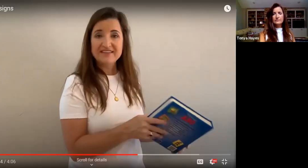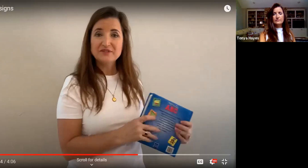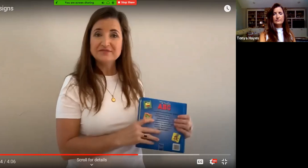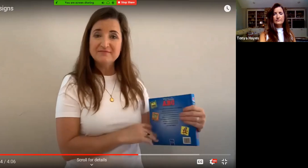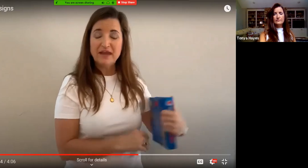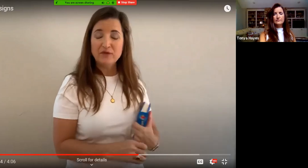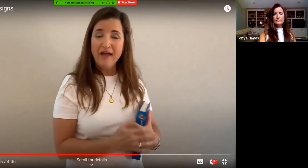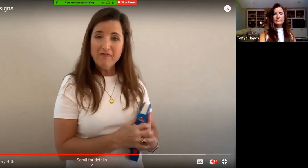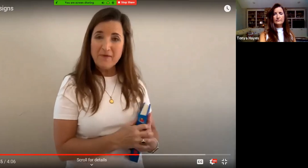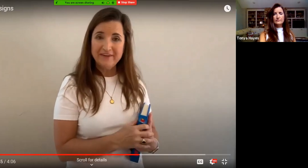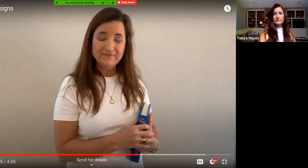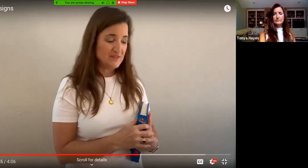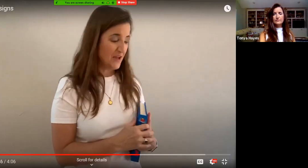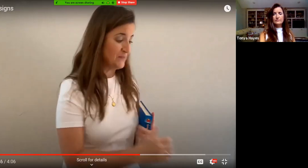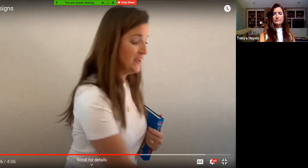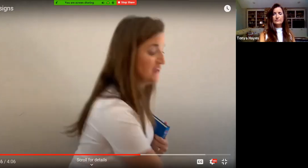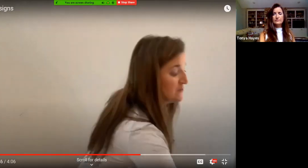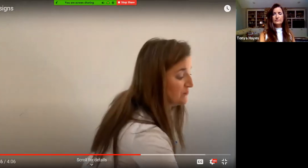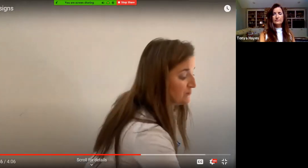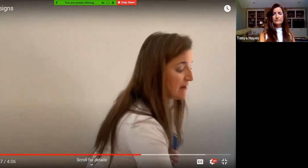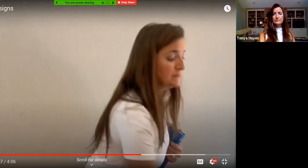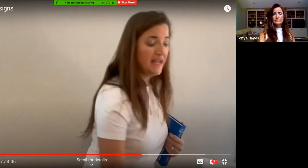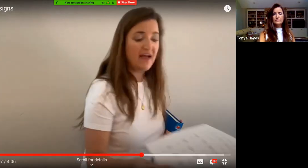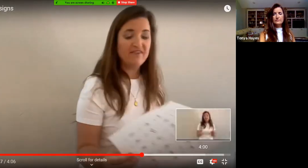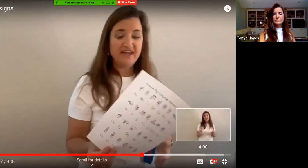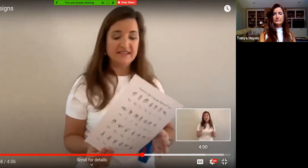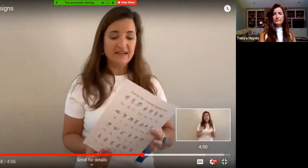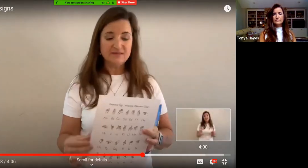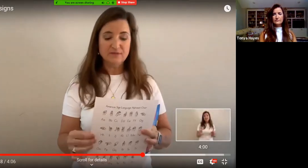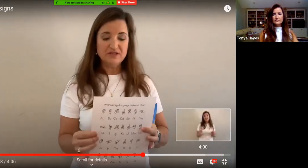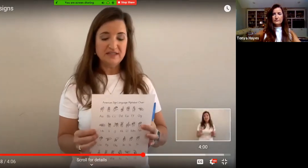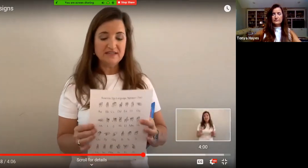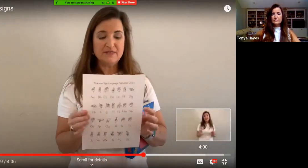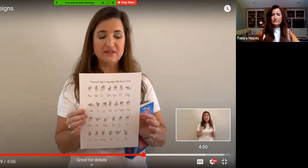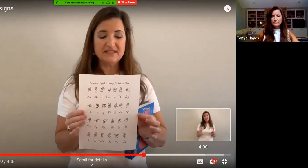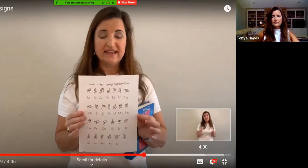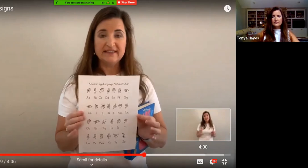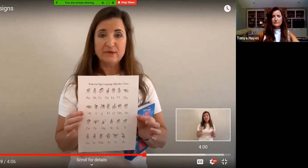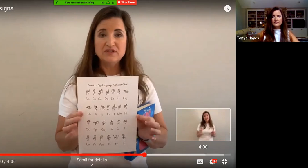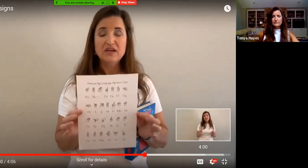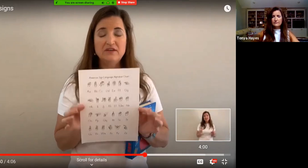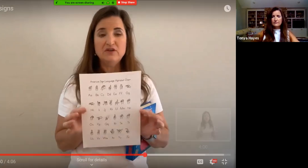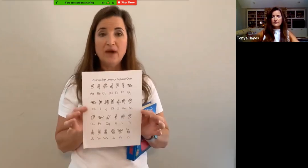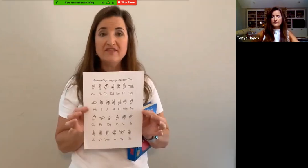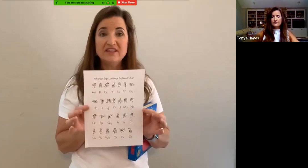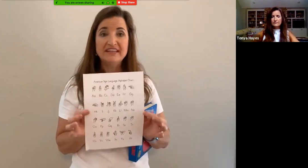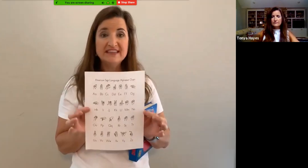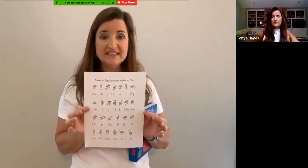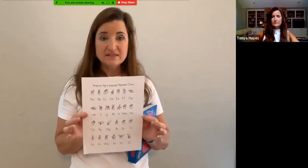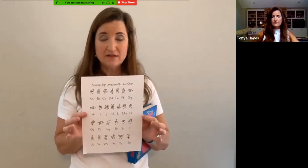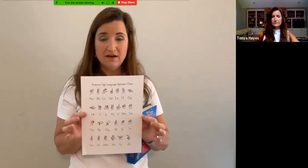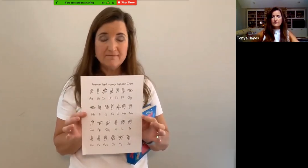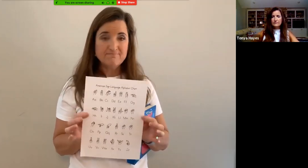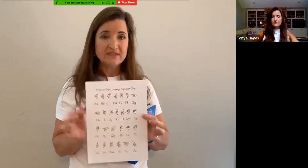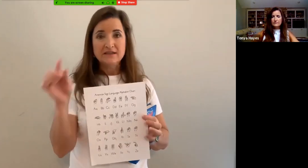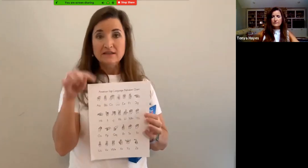And that's your manual alphabet. So you probably have a handout similar to this, American Sign Language. If you don't have it in